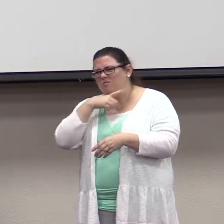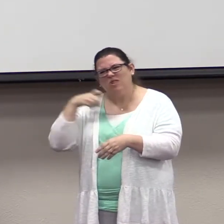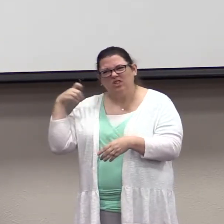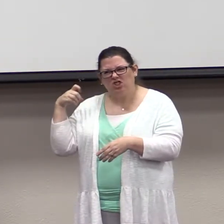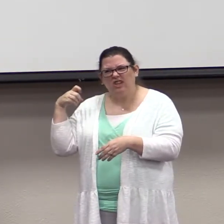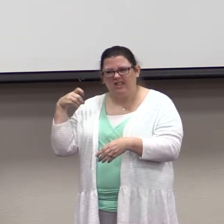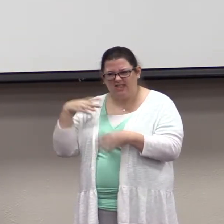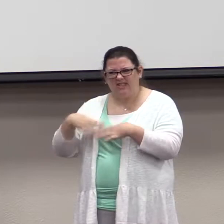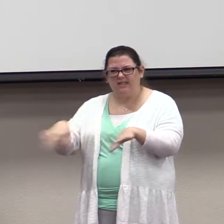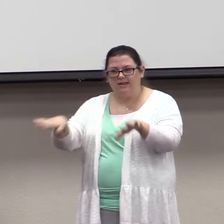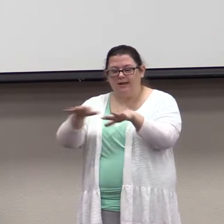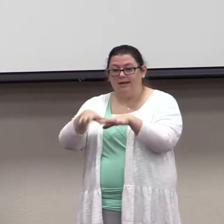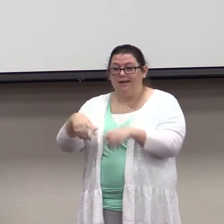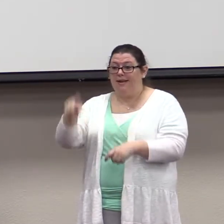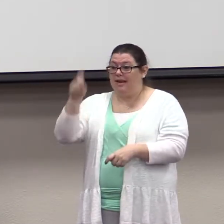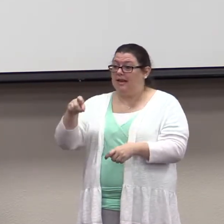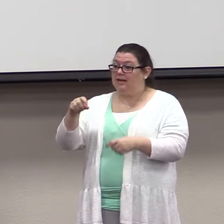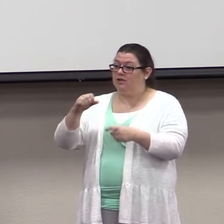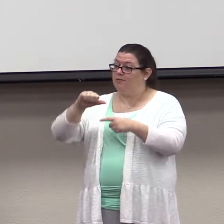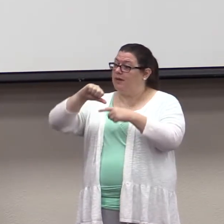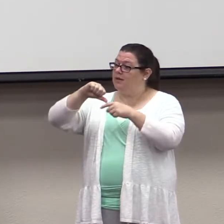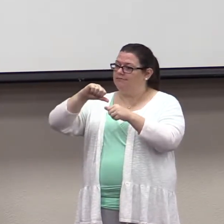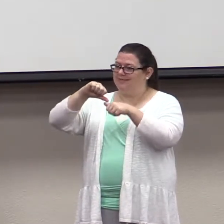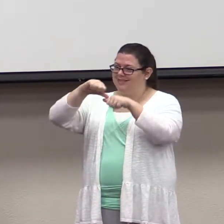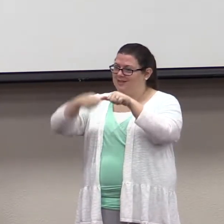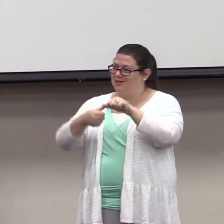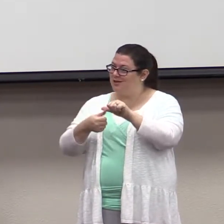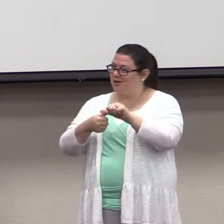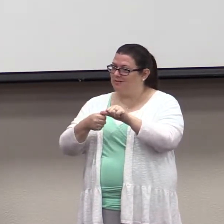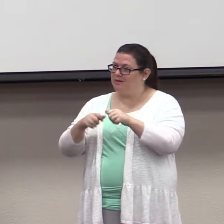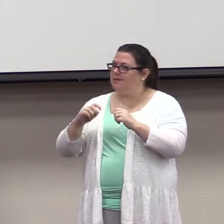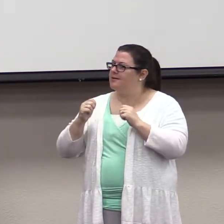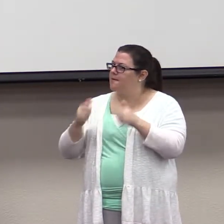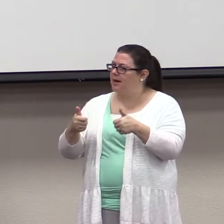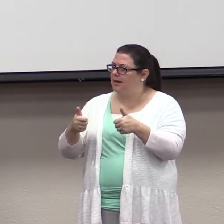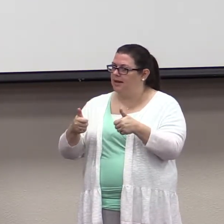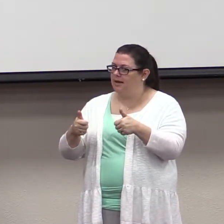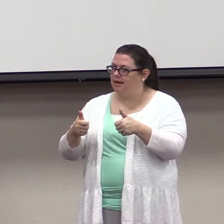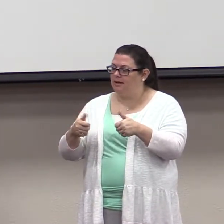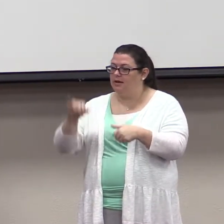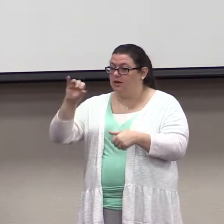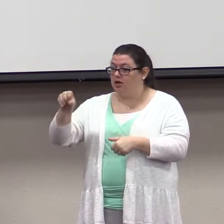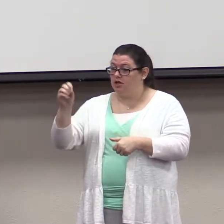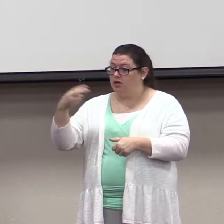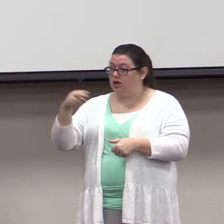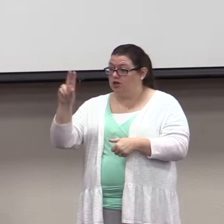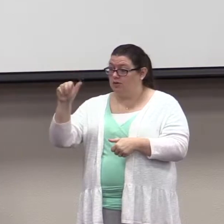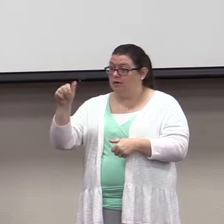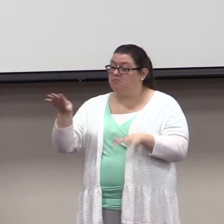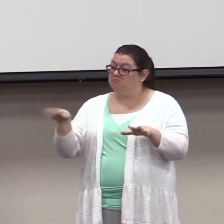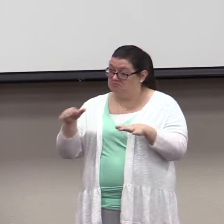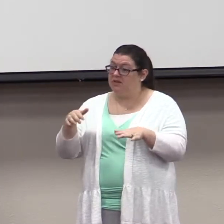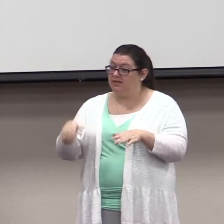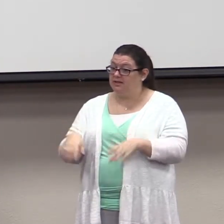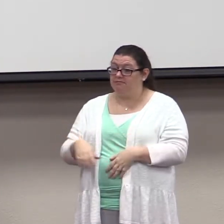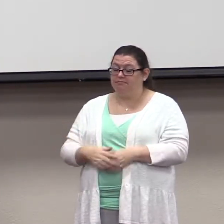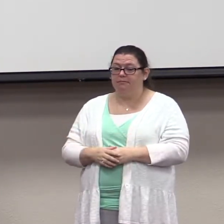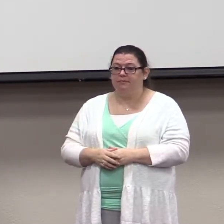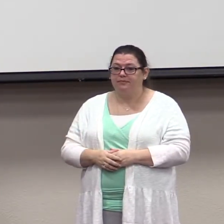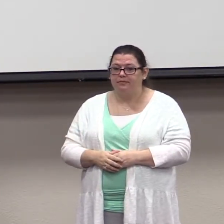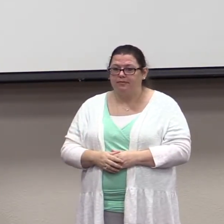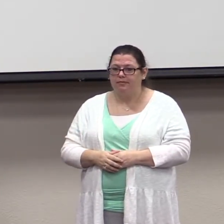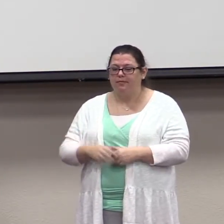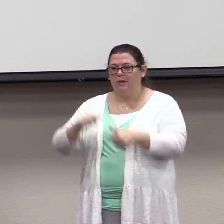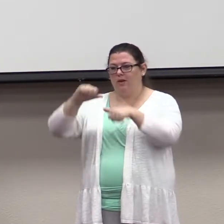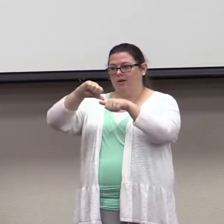immediately. Joshua then sets out to get this accomplished. Now, circumcising your fighting men before a